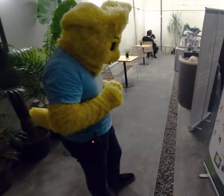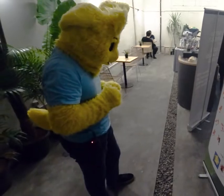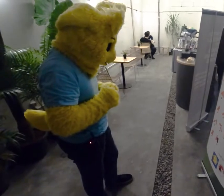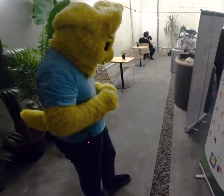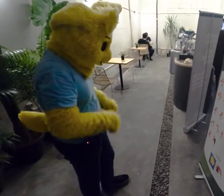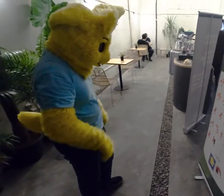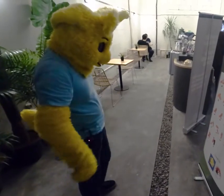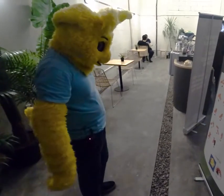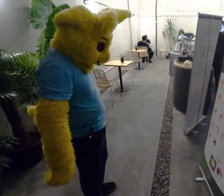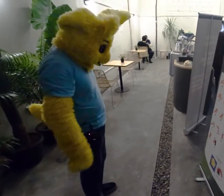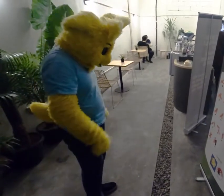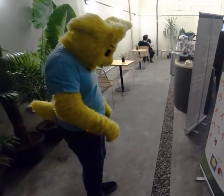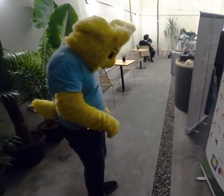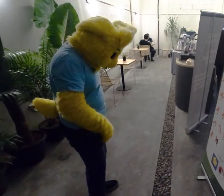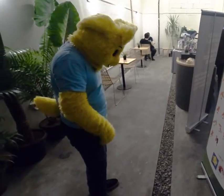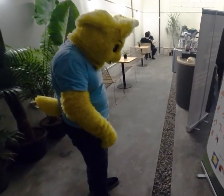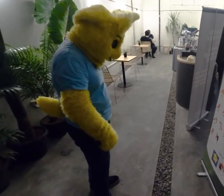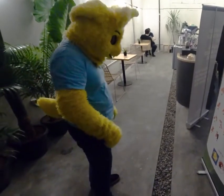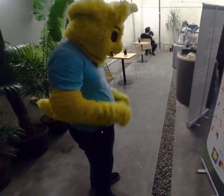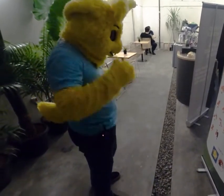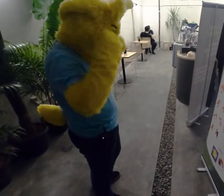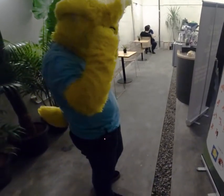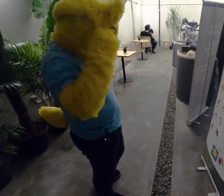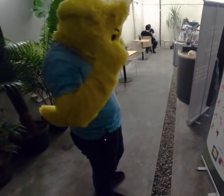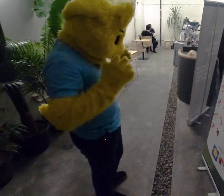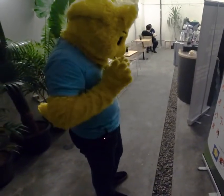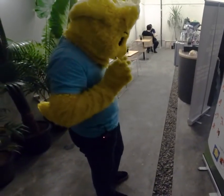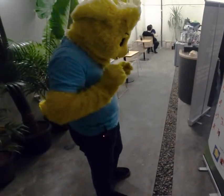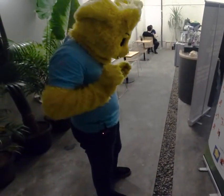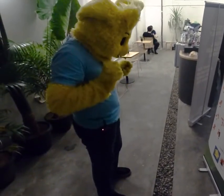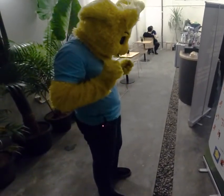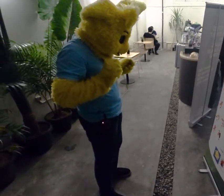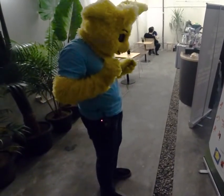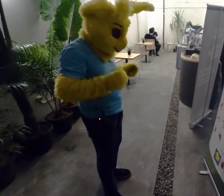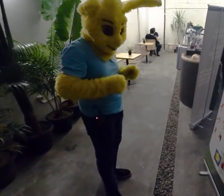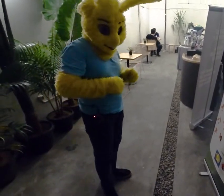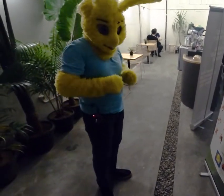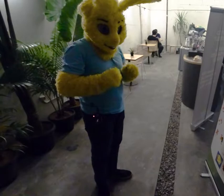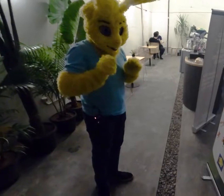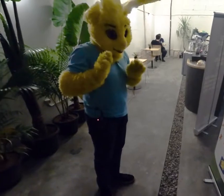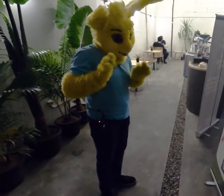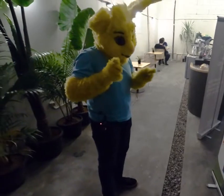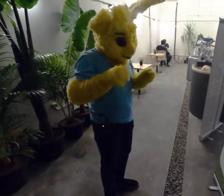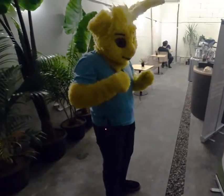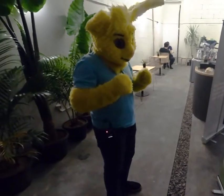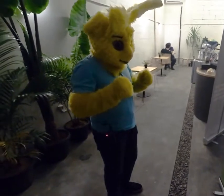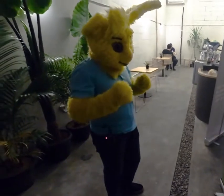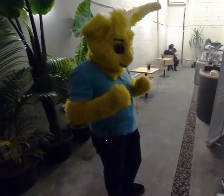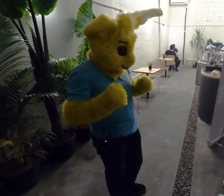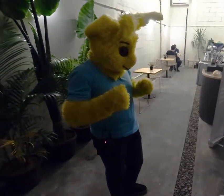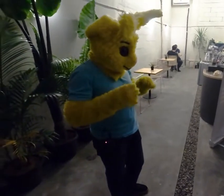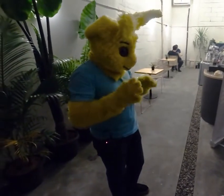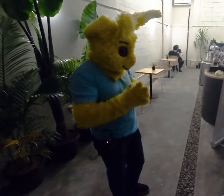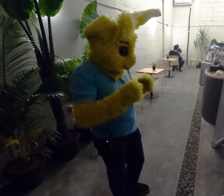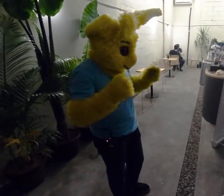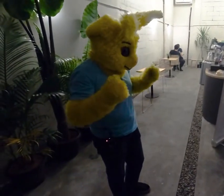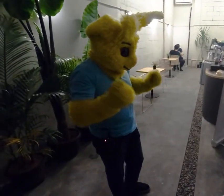yeah and now i'm gonna do some little word